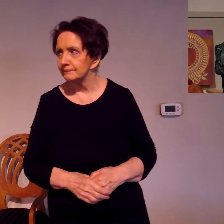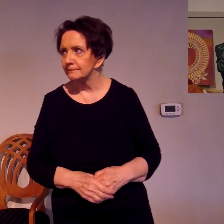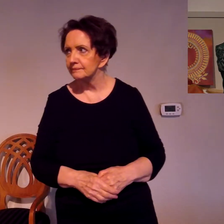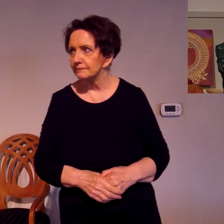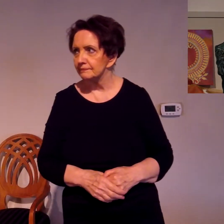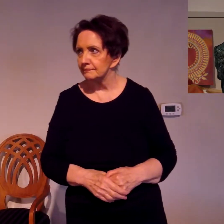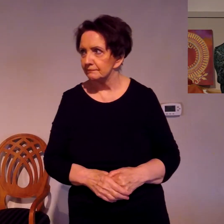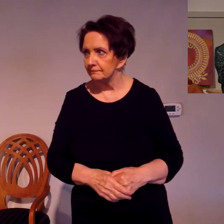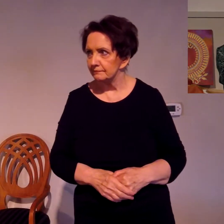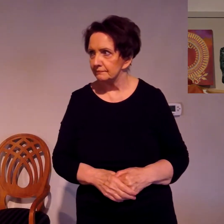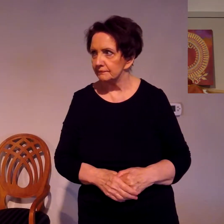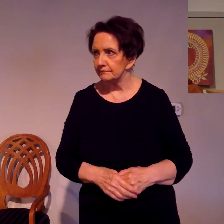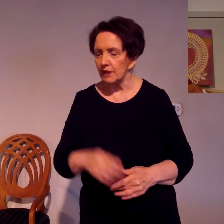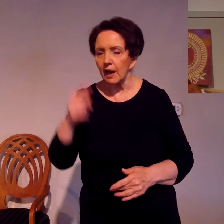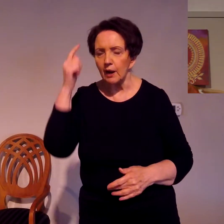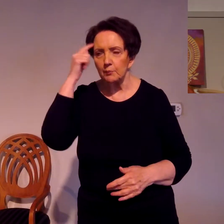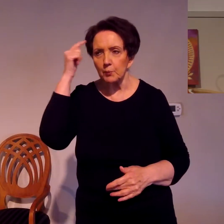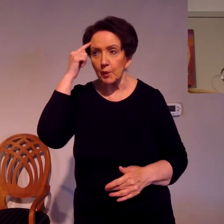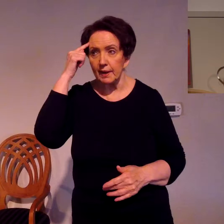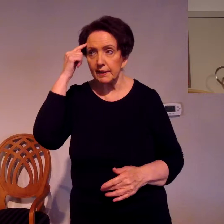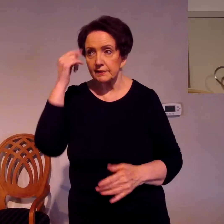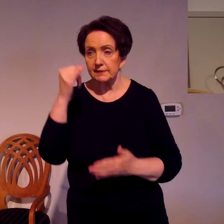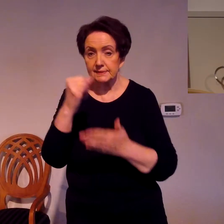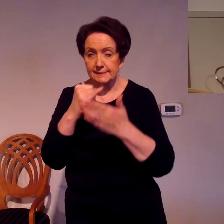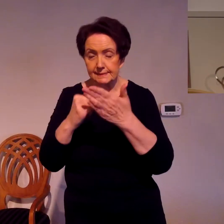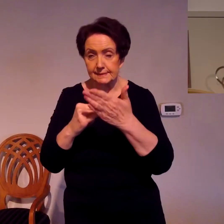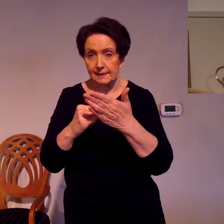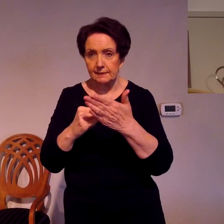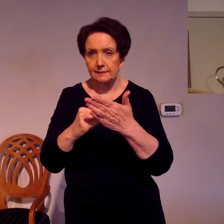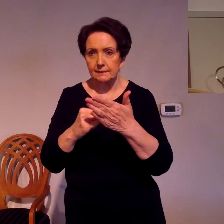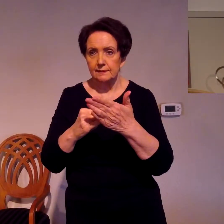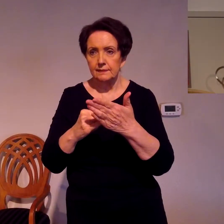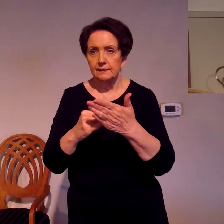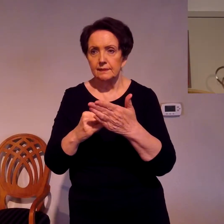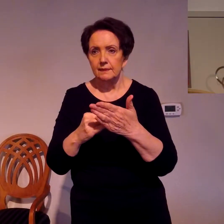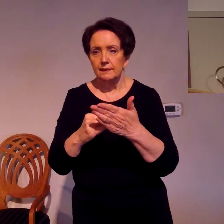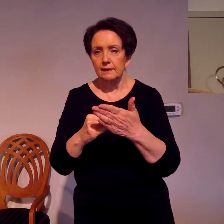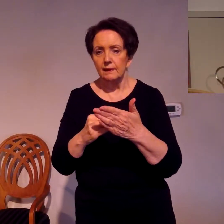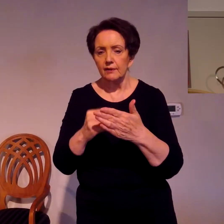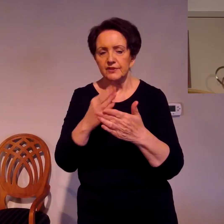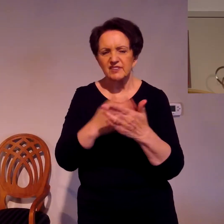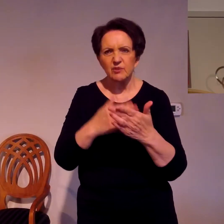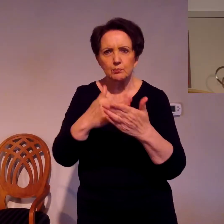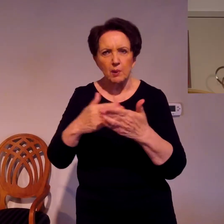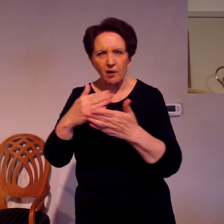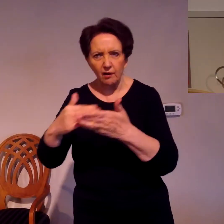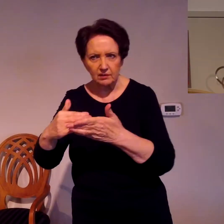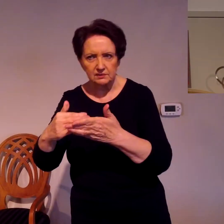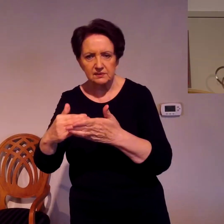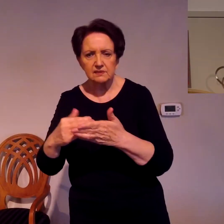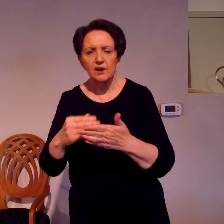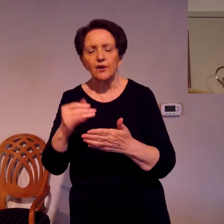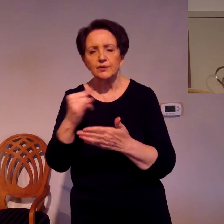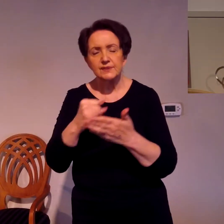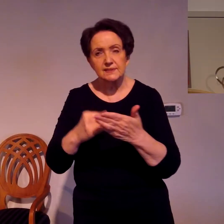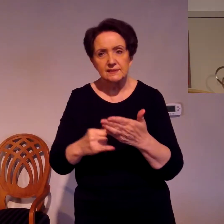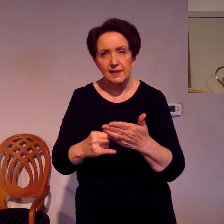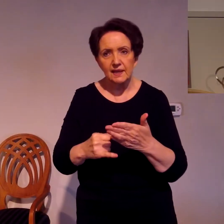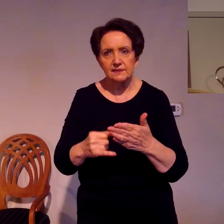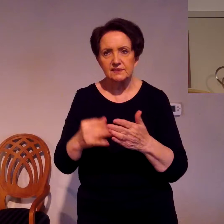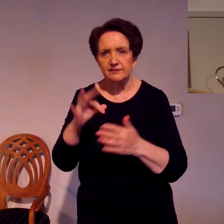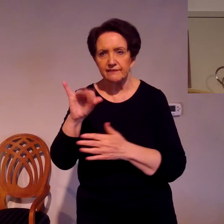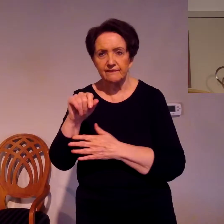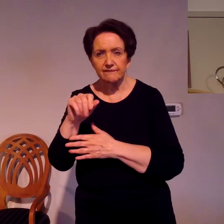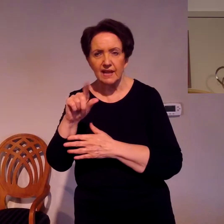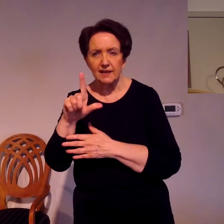reptilian, limbic, and cerebral cortex are designed, all of the parts of our brain are designed to filter out extraneous pieces